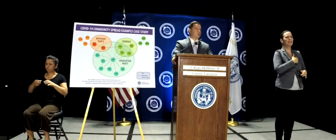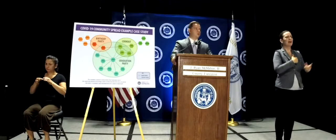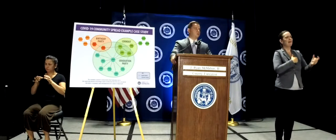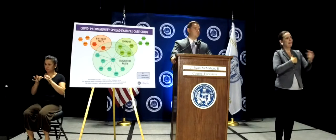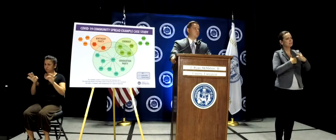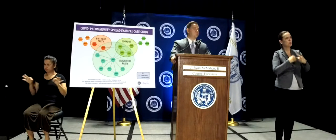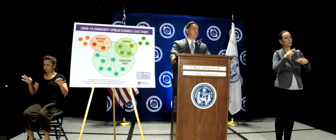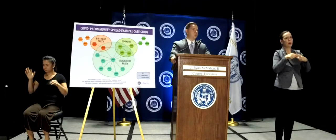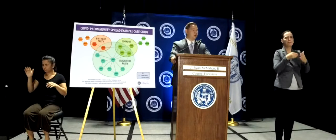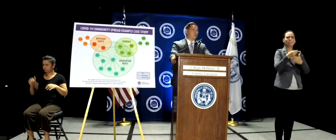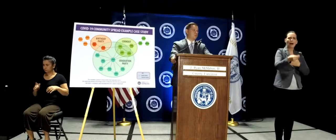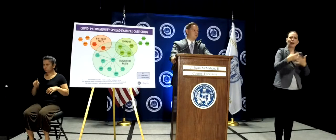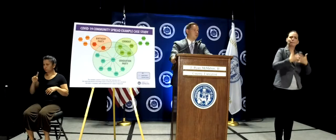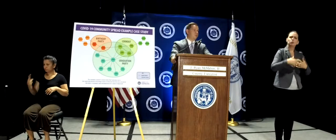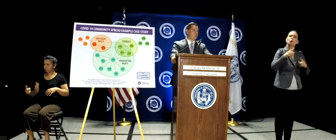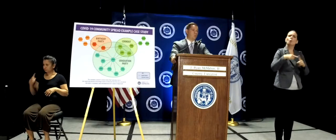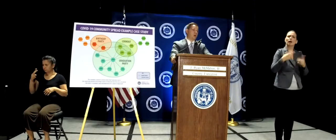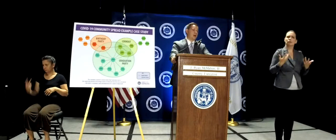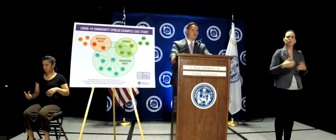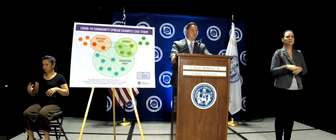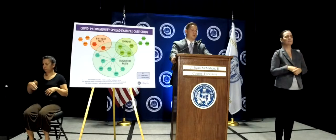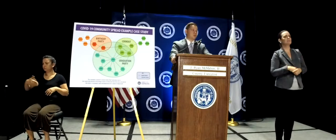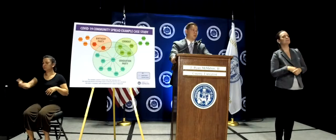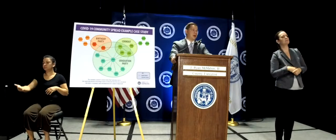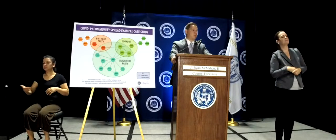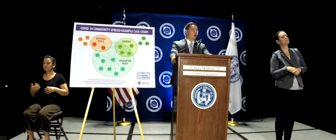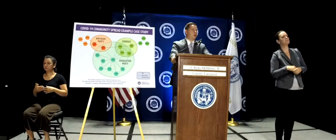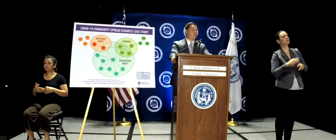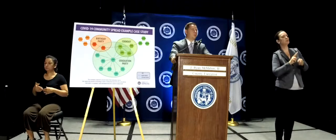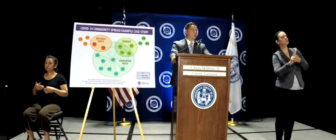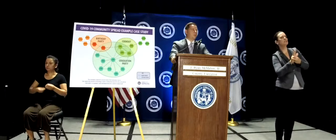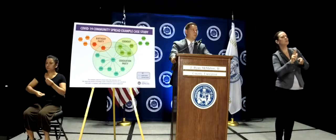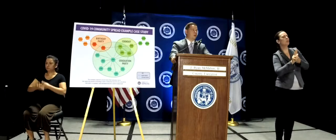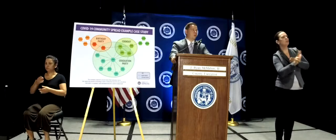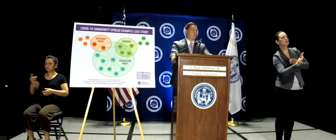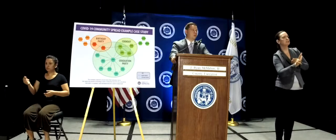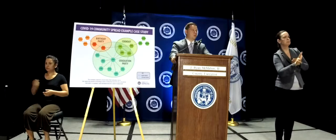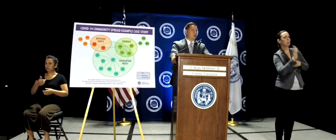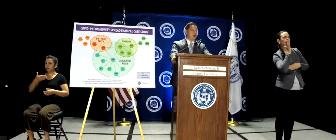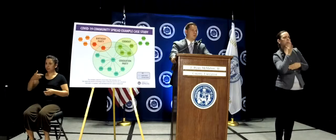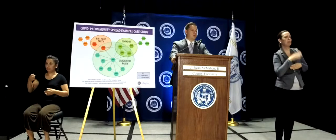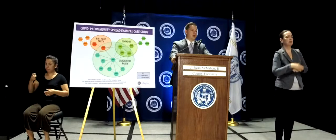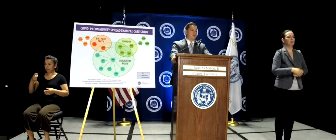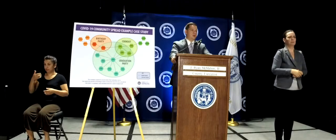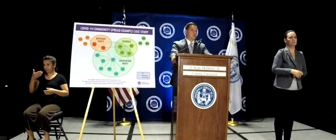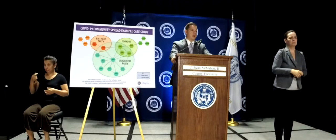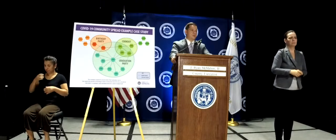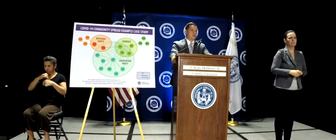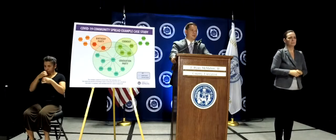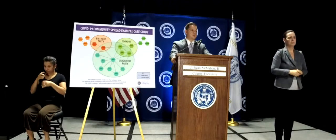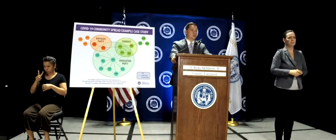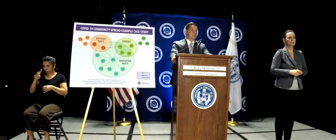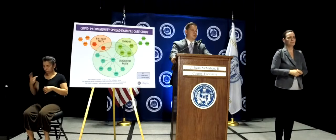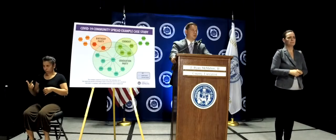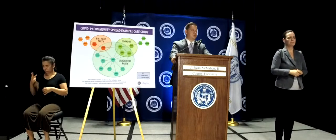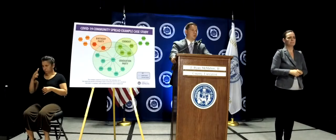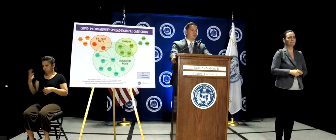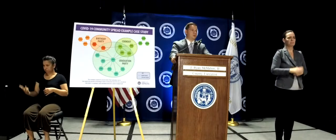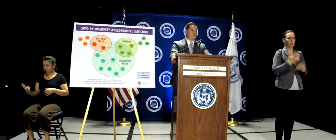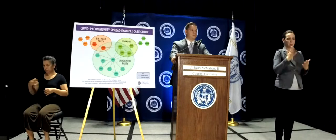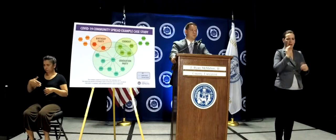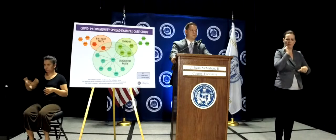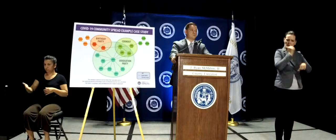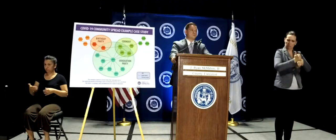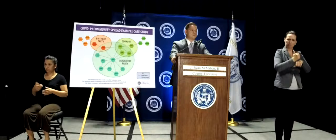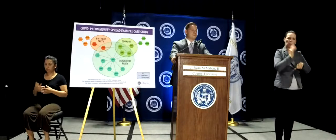3 weeks. Then we have to work out some things with a lab partner, but we'll have a rapid testing machine in 2 to 3